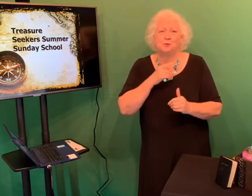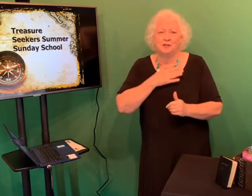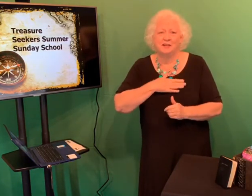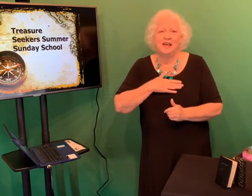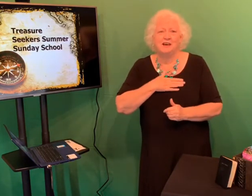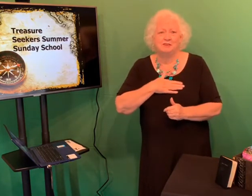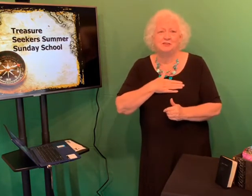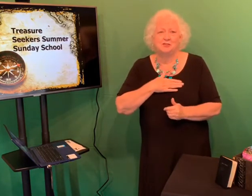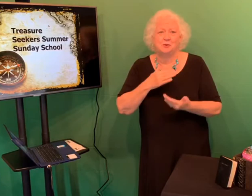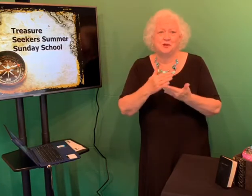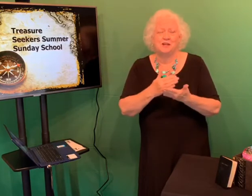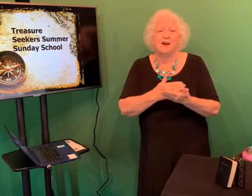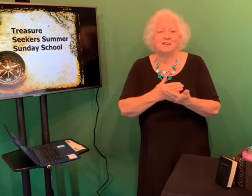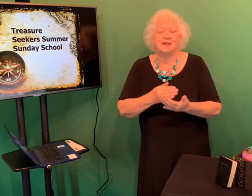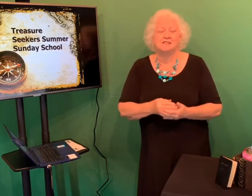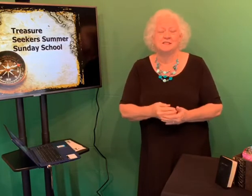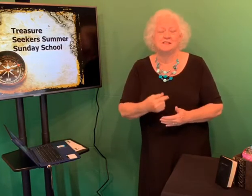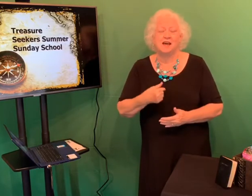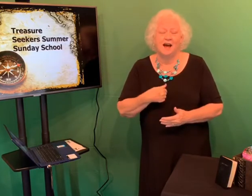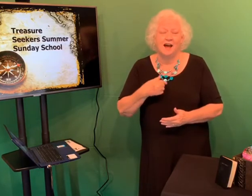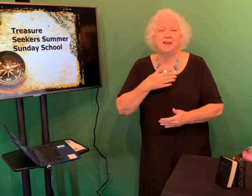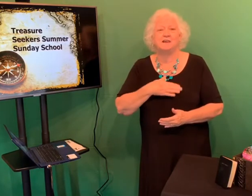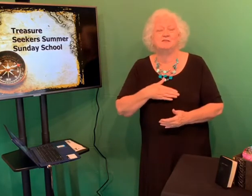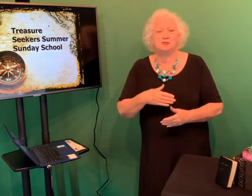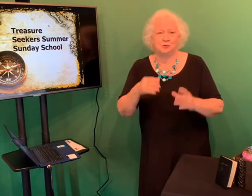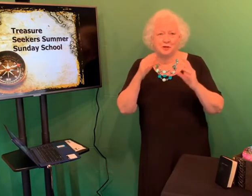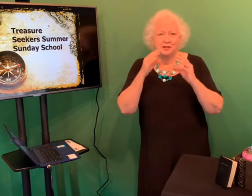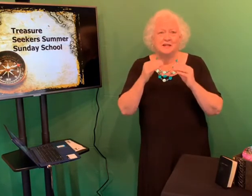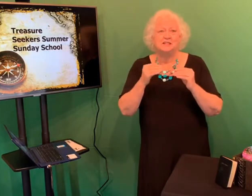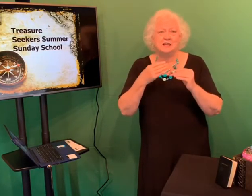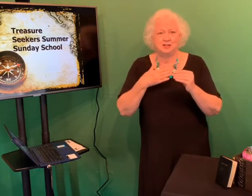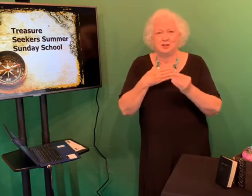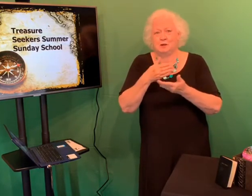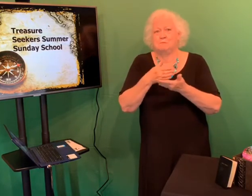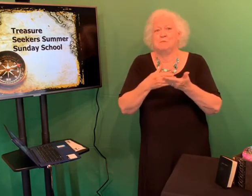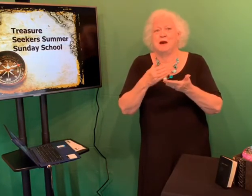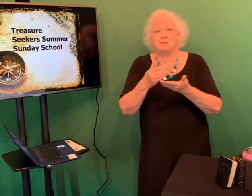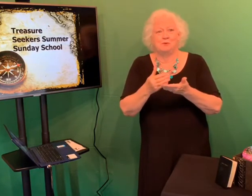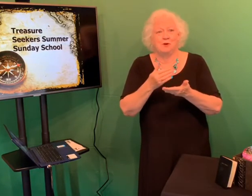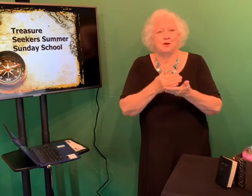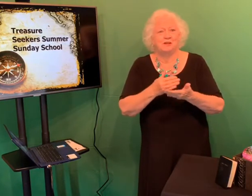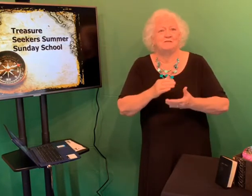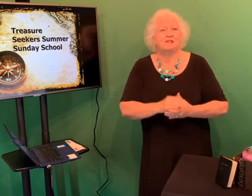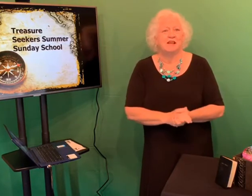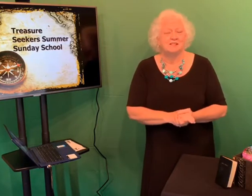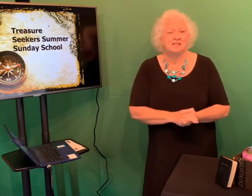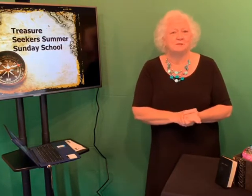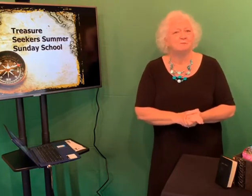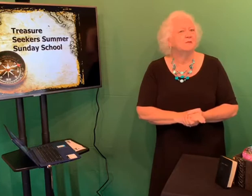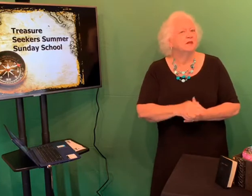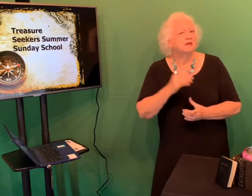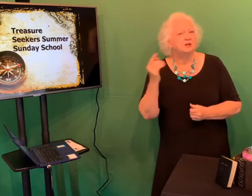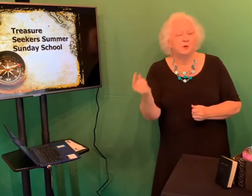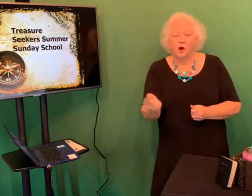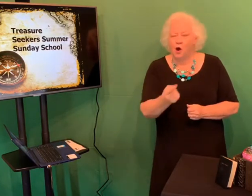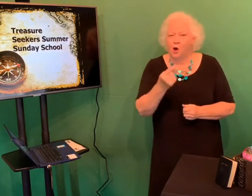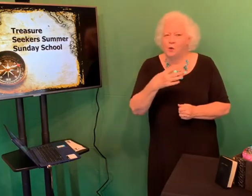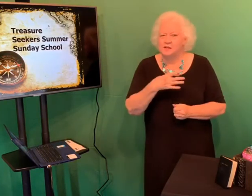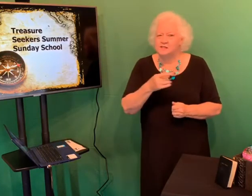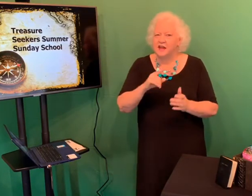really have enjoyed our lessons. I have enjoyed teaching my part of the lesson. You know, I always like